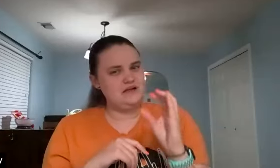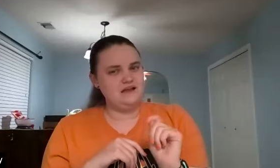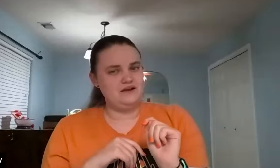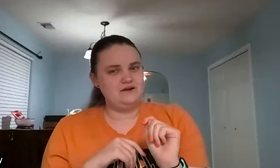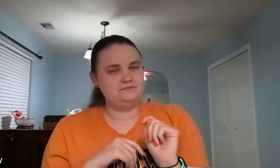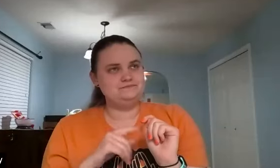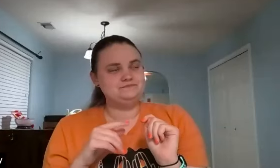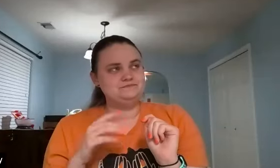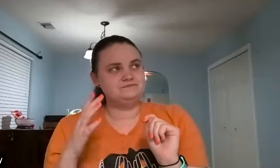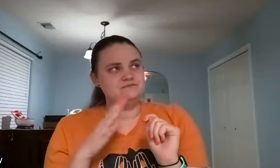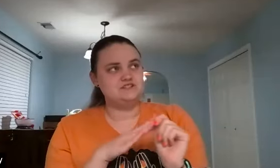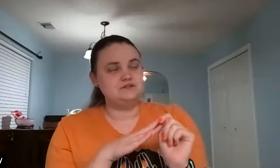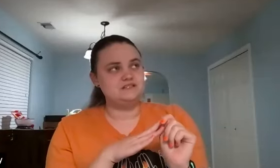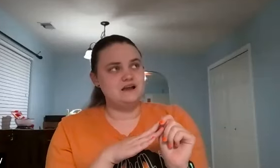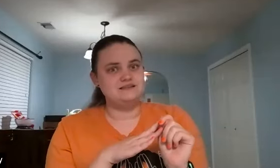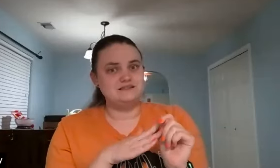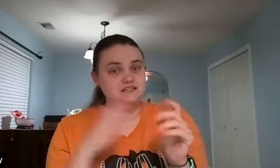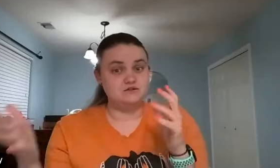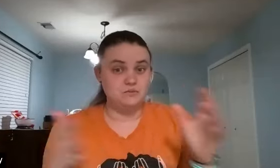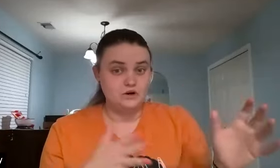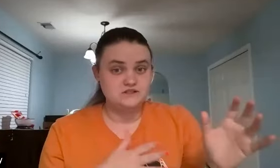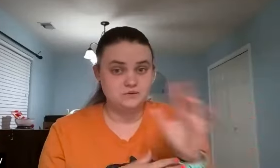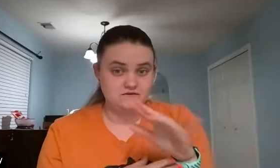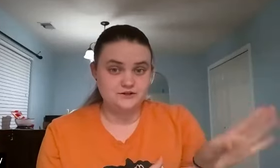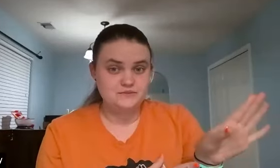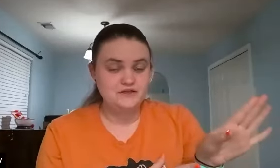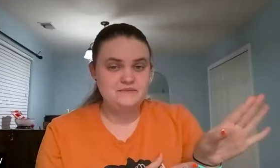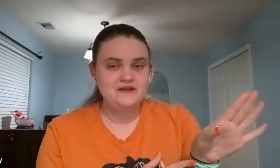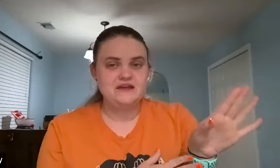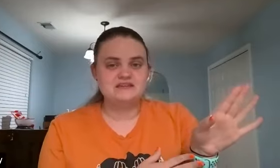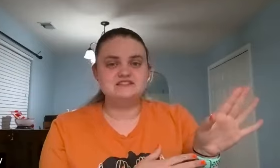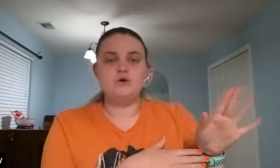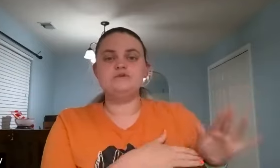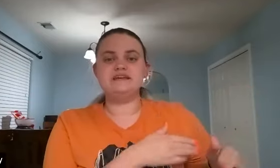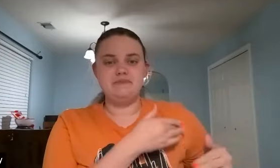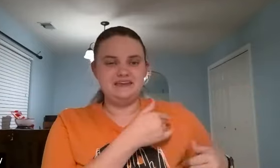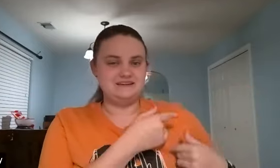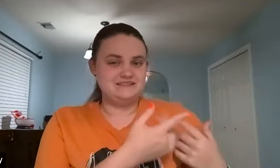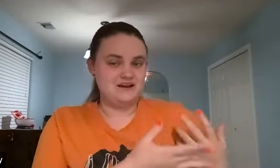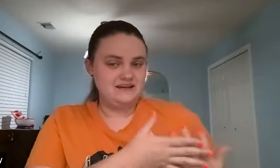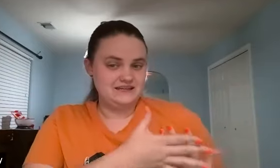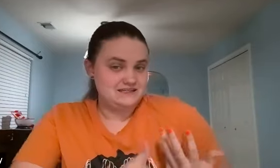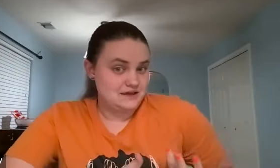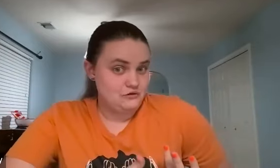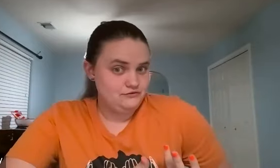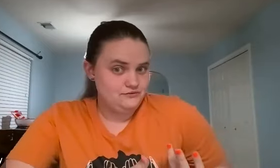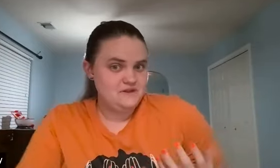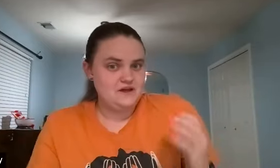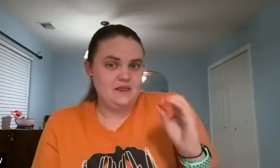like certain signs, like certain words, like when you finger spell them, is it's almost like making a sign in itself. Like